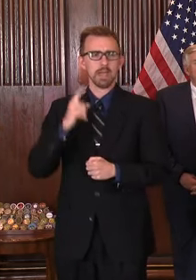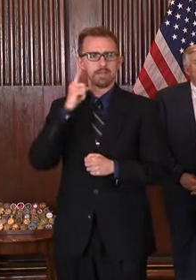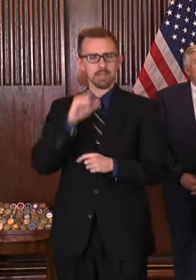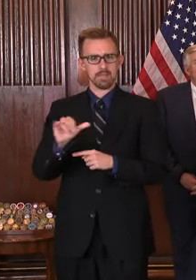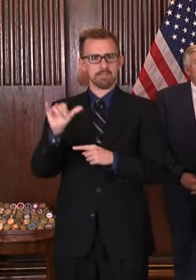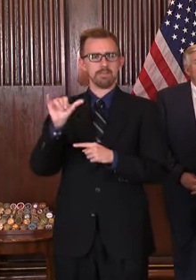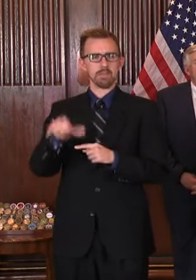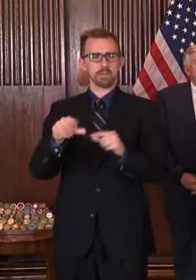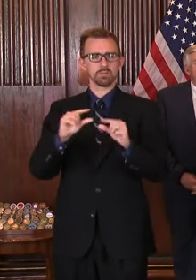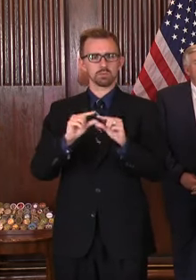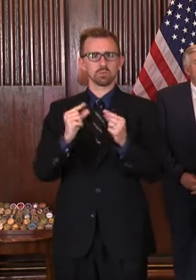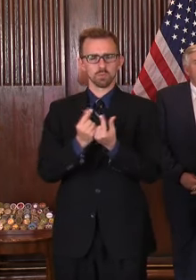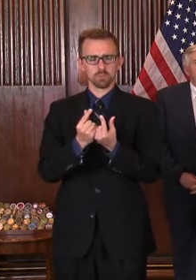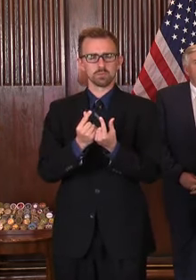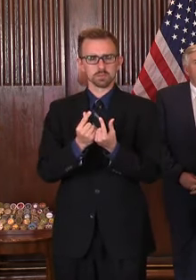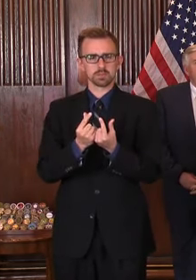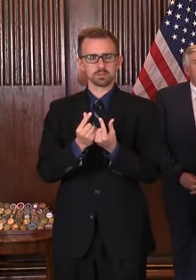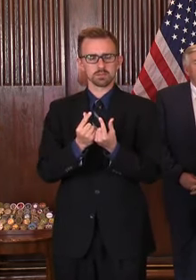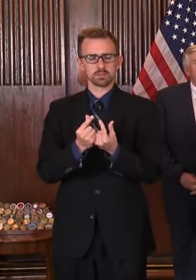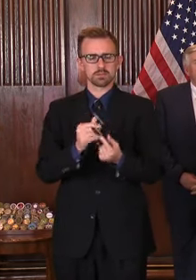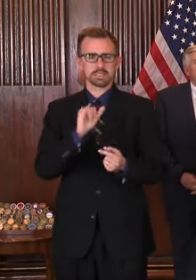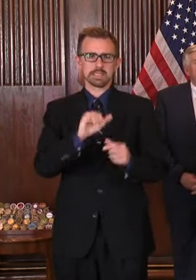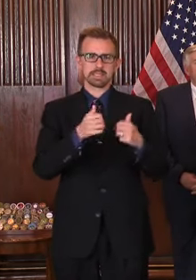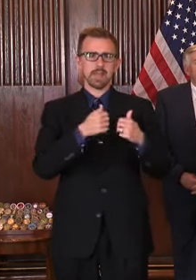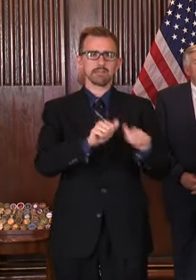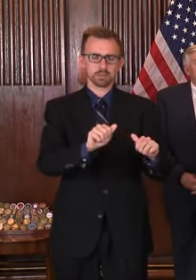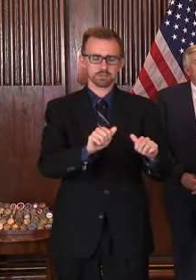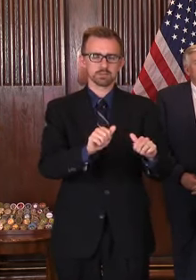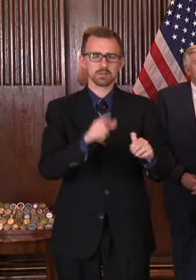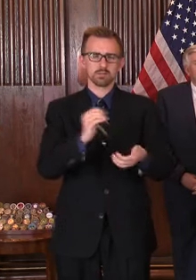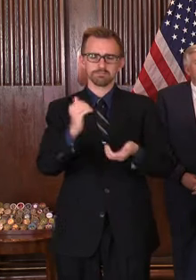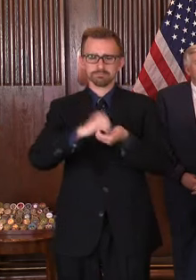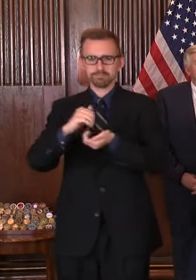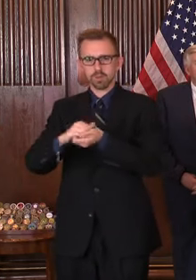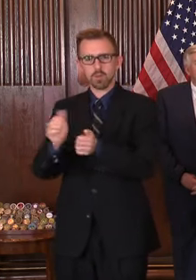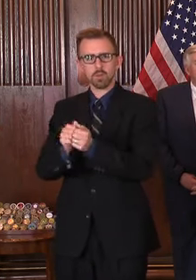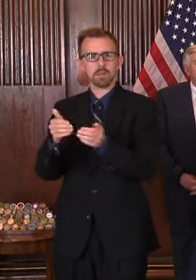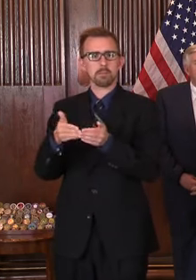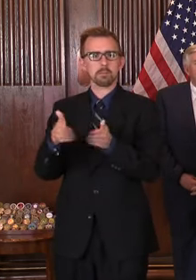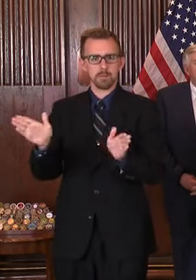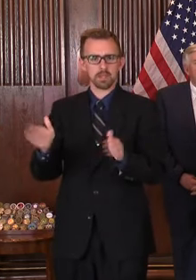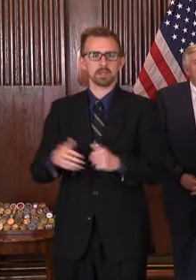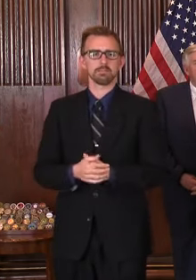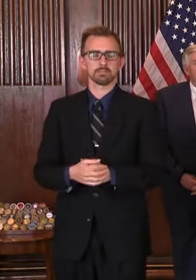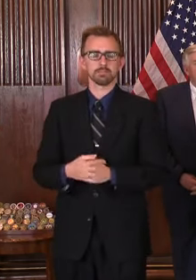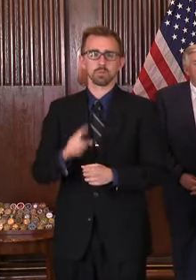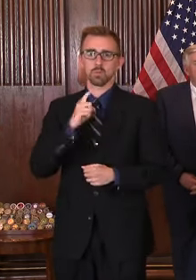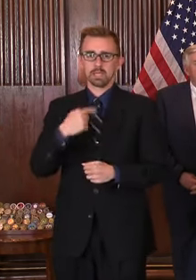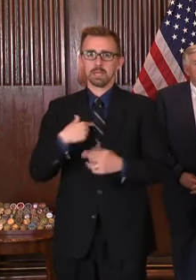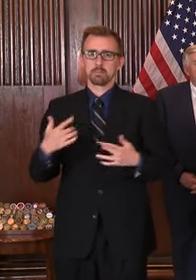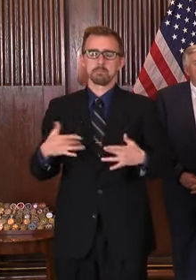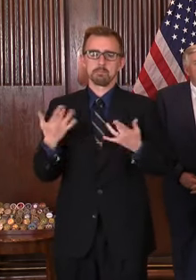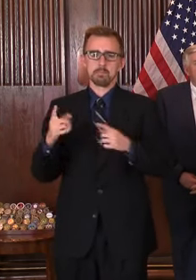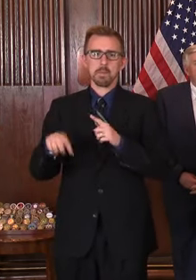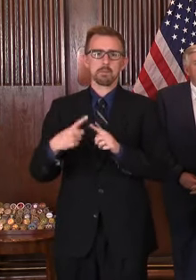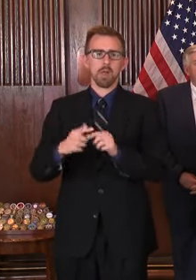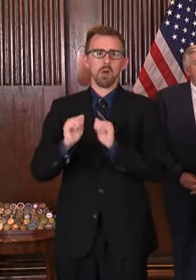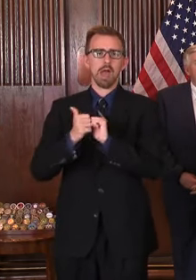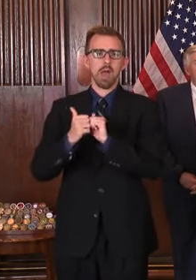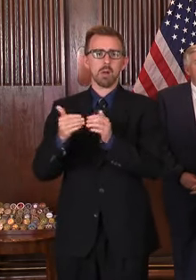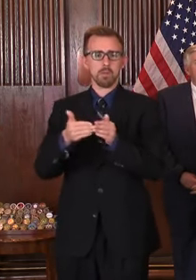it is these groups of efforts, it's cooperation with the public. I'm so enthusiastic about how